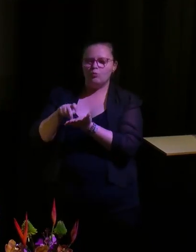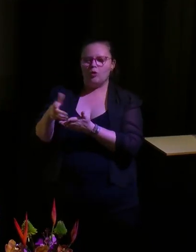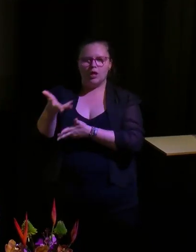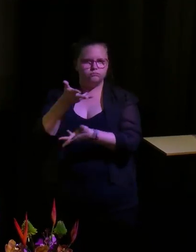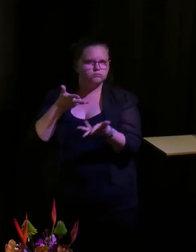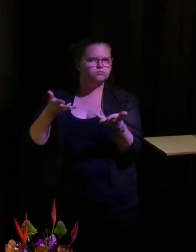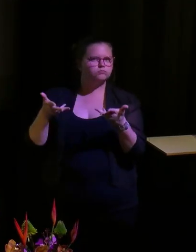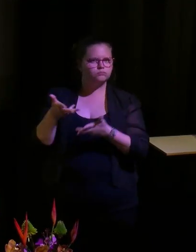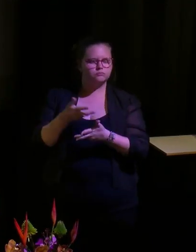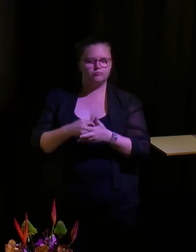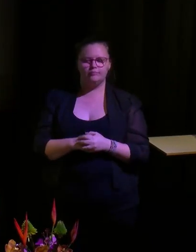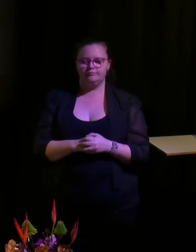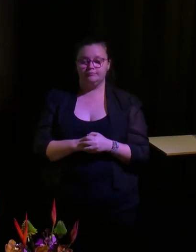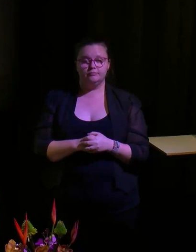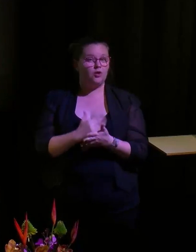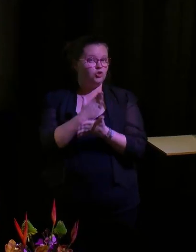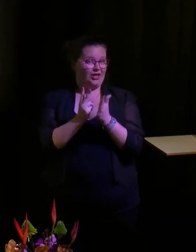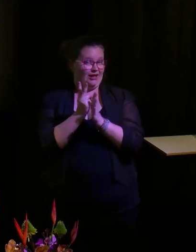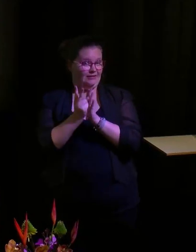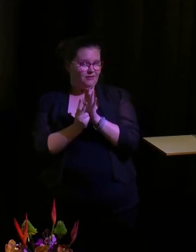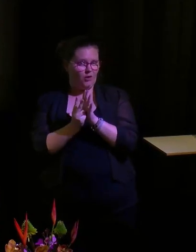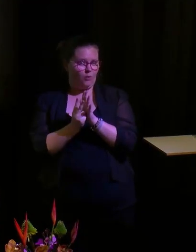and then shared that with, you know,